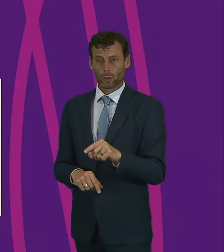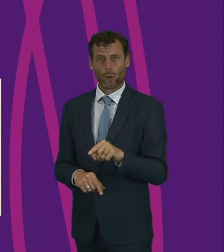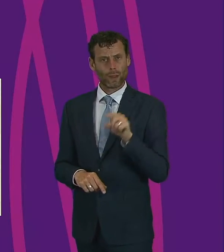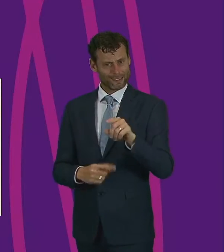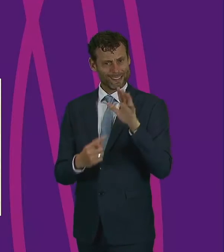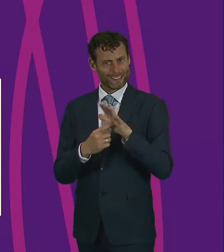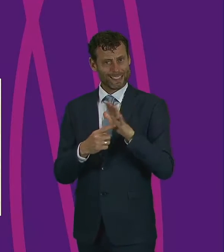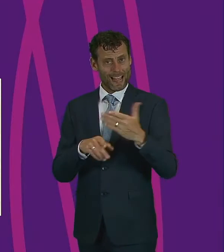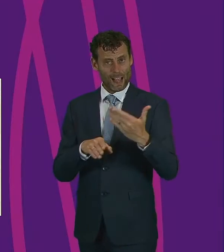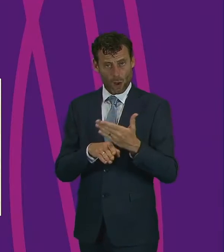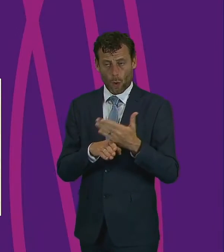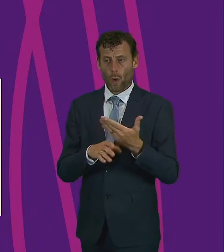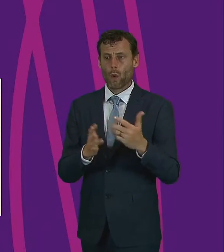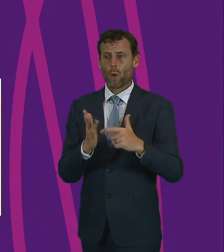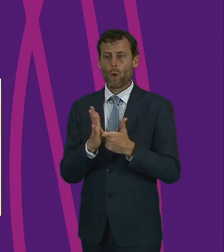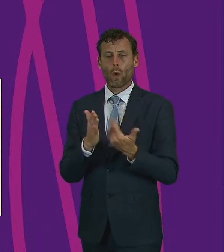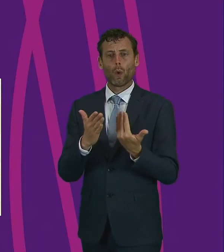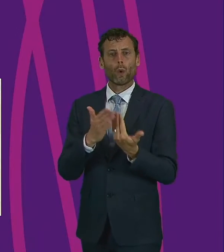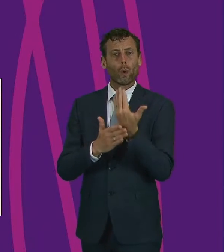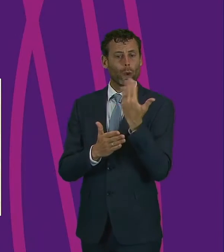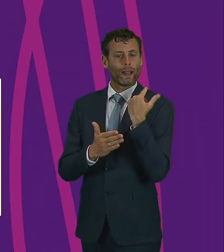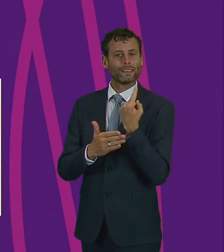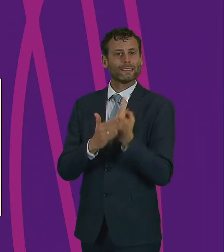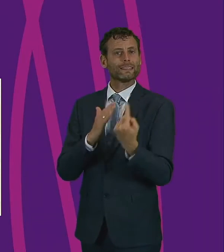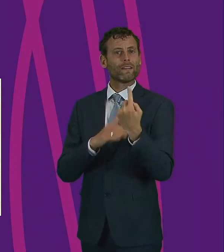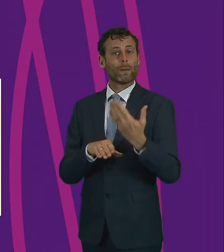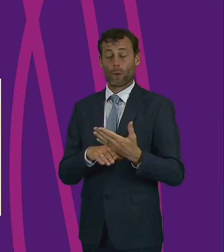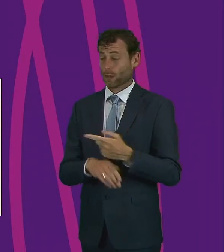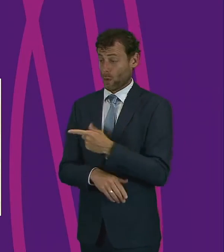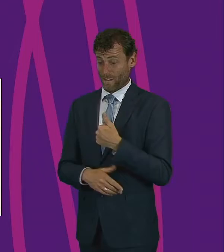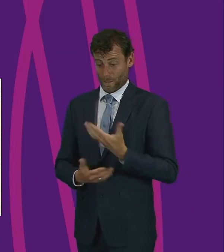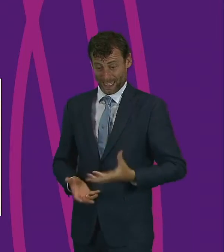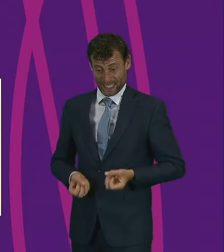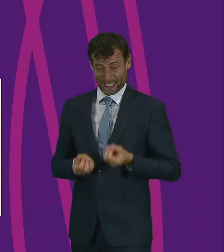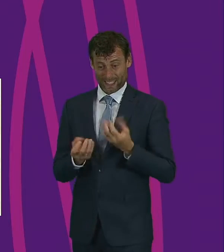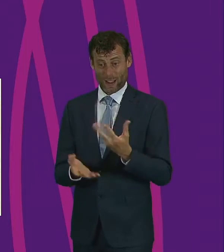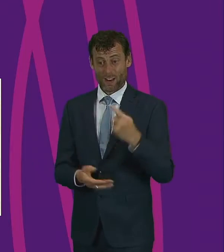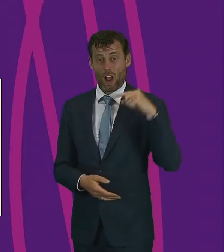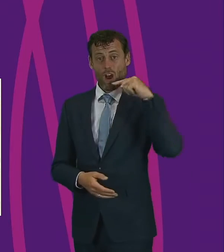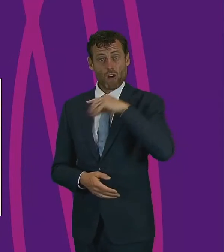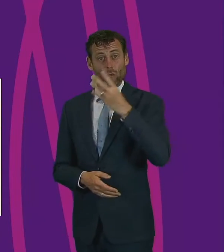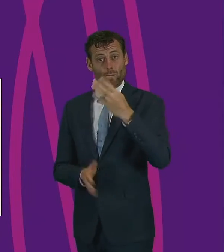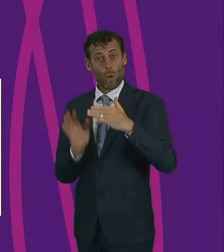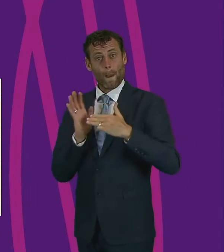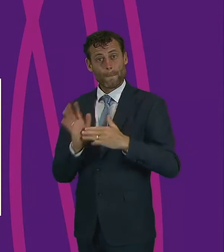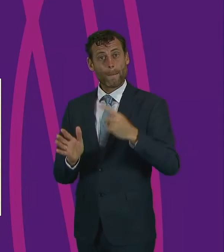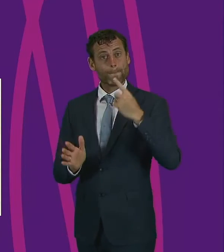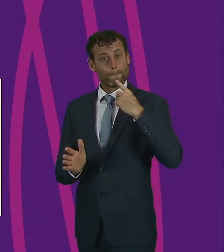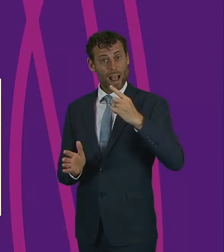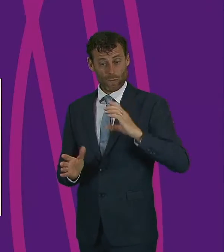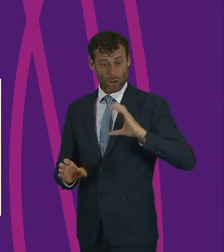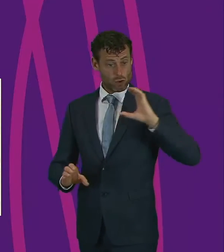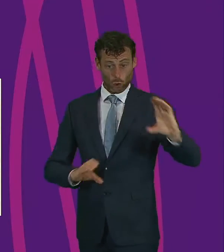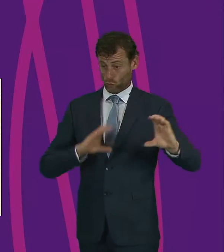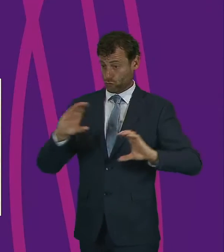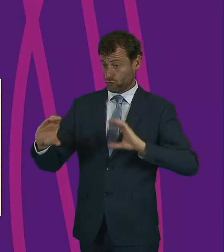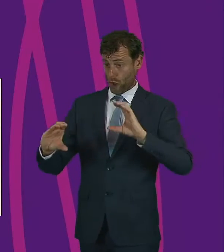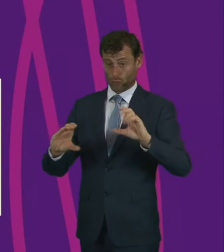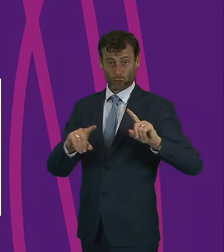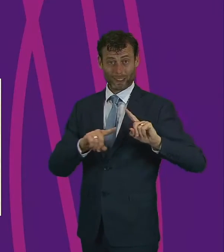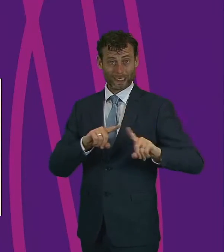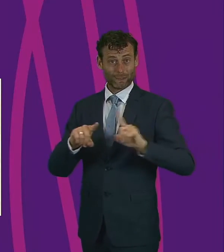1 month on, we have awarded over £104 million of grants to those businesses and